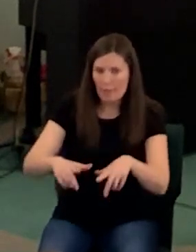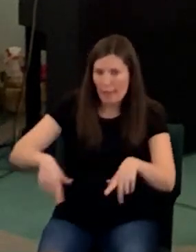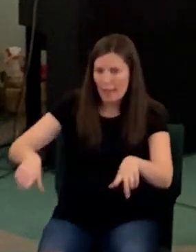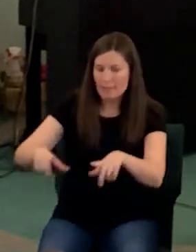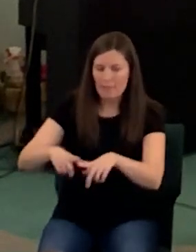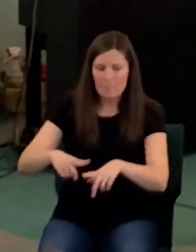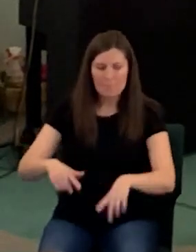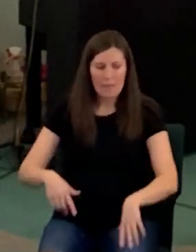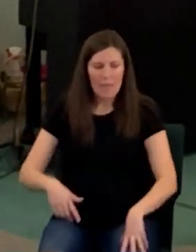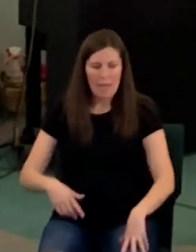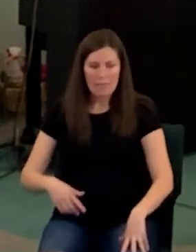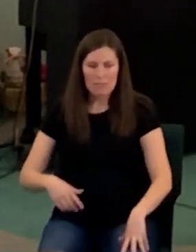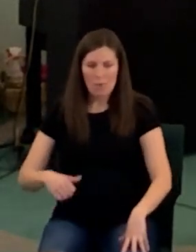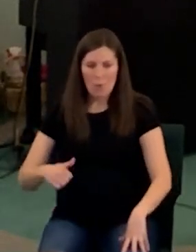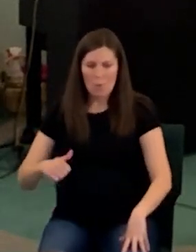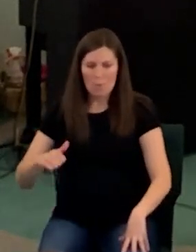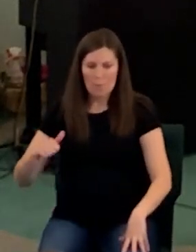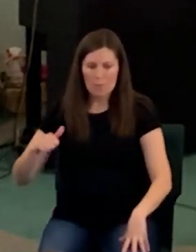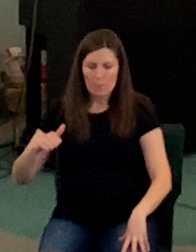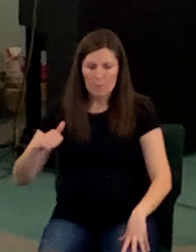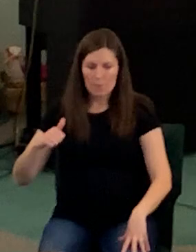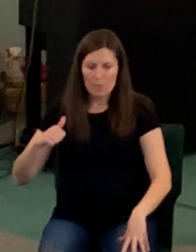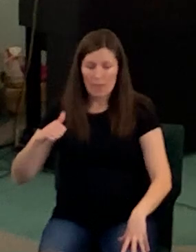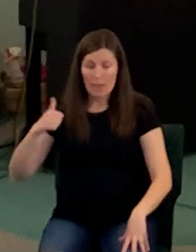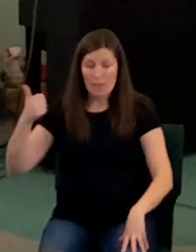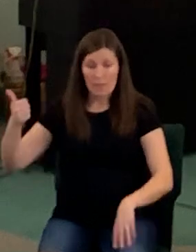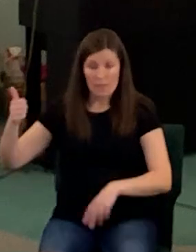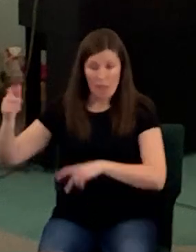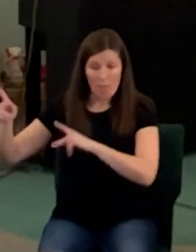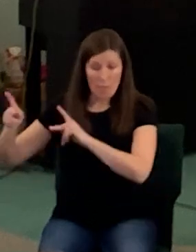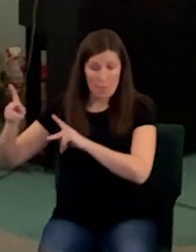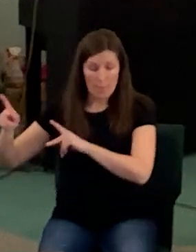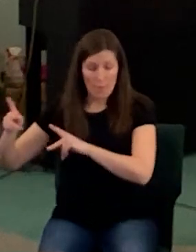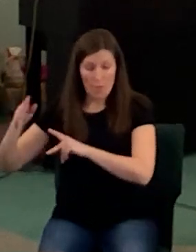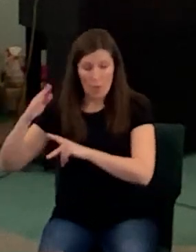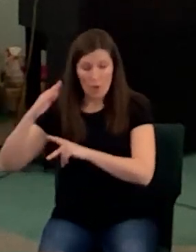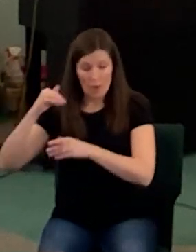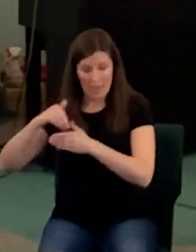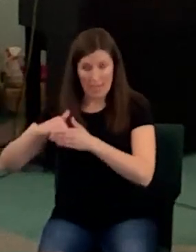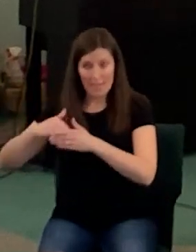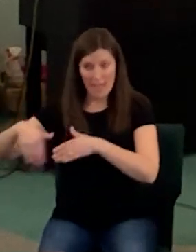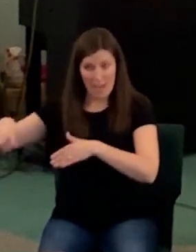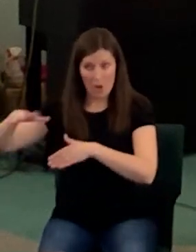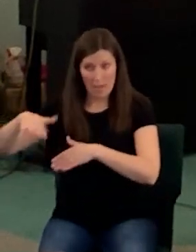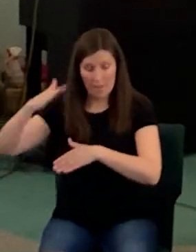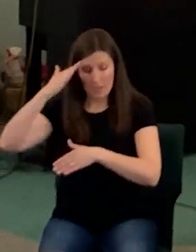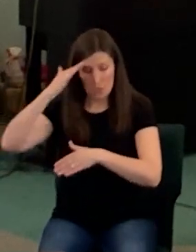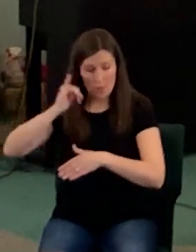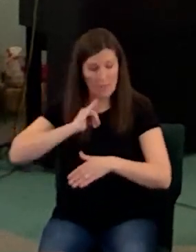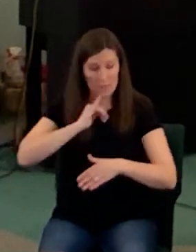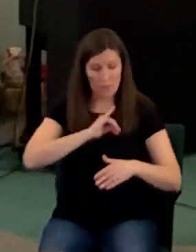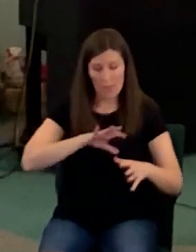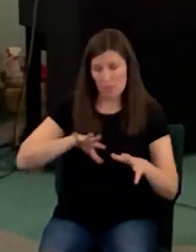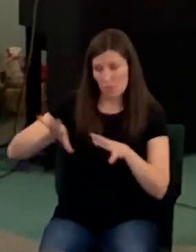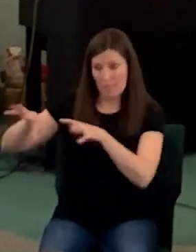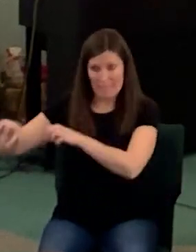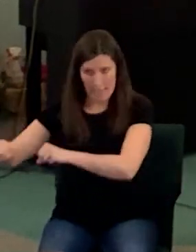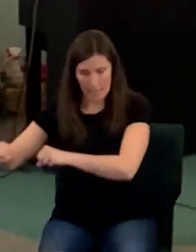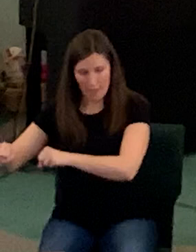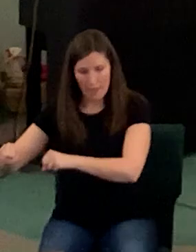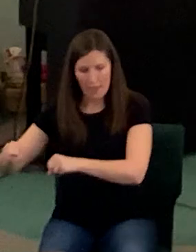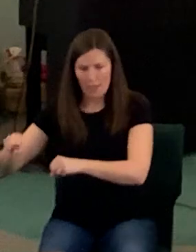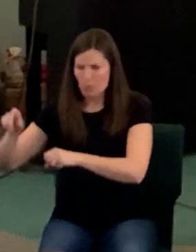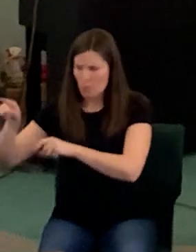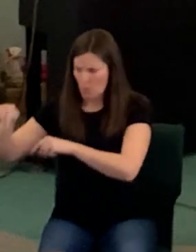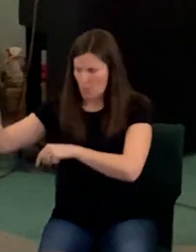ingenious plan. They're in the region. They know the Israelites are going to come and take. So they say, let's dress up in really